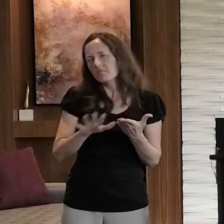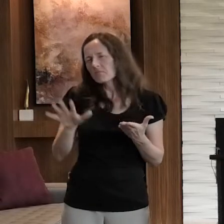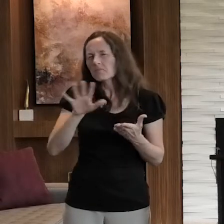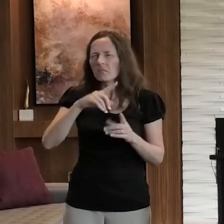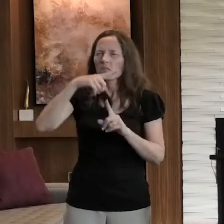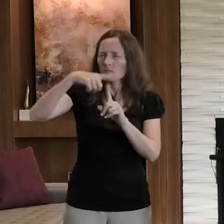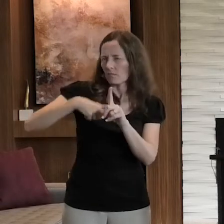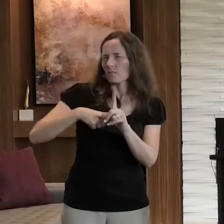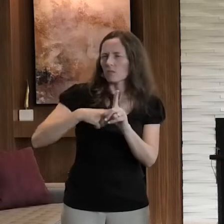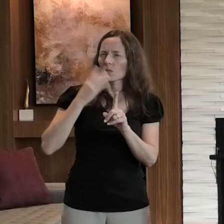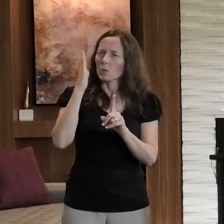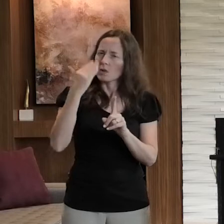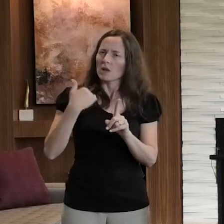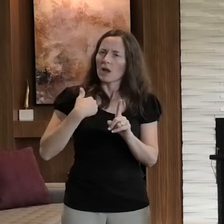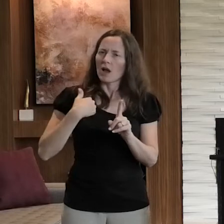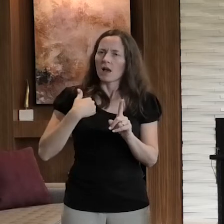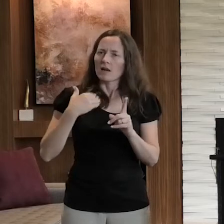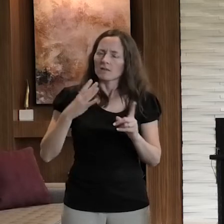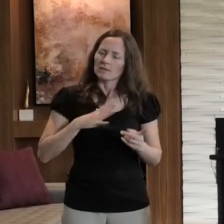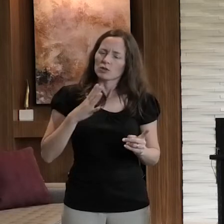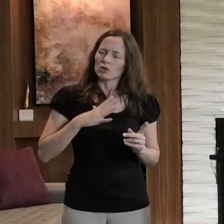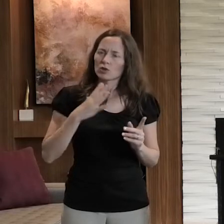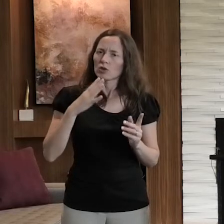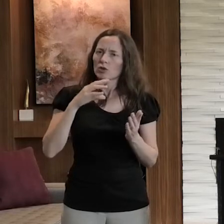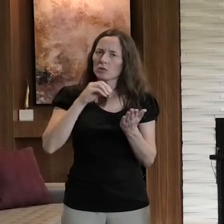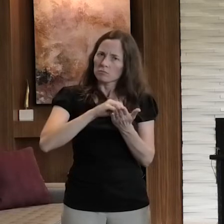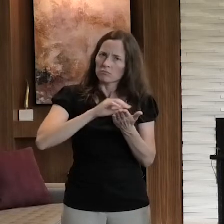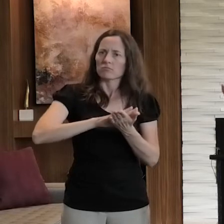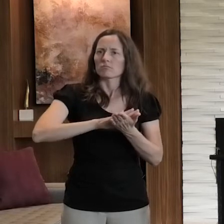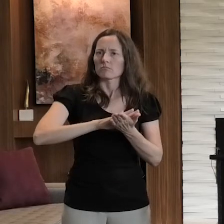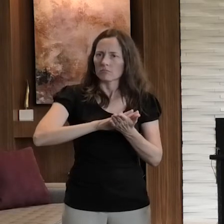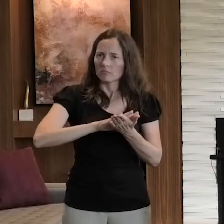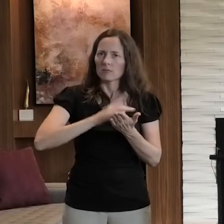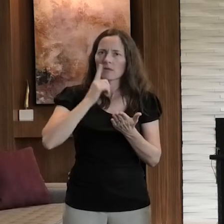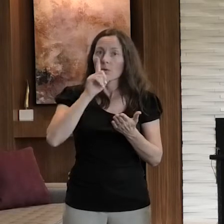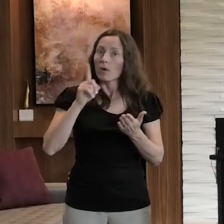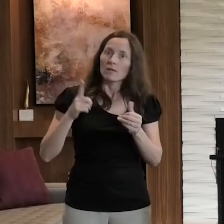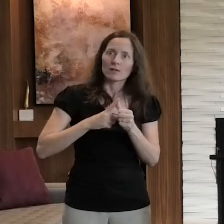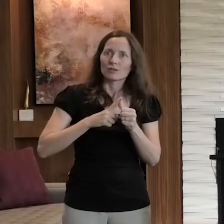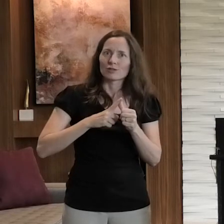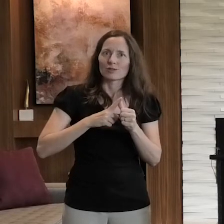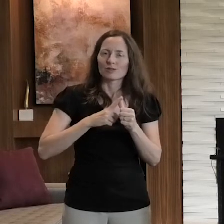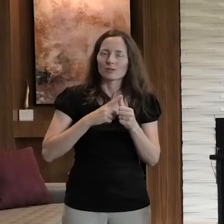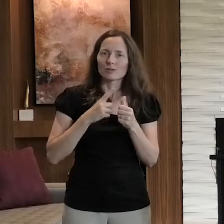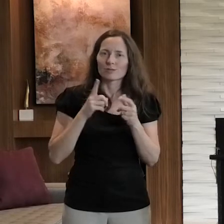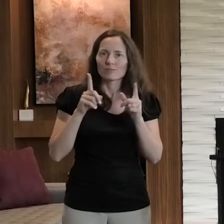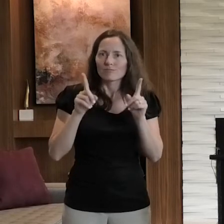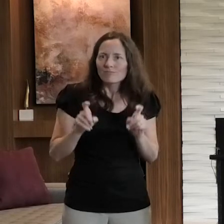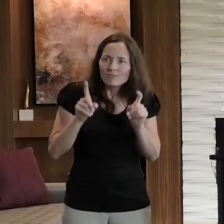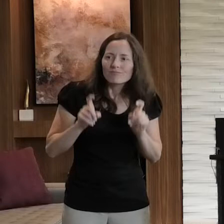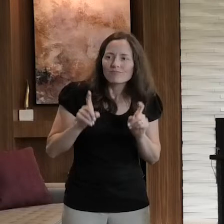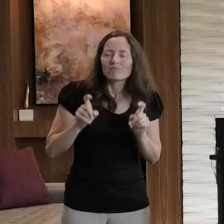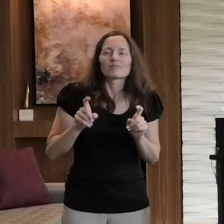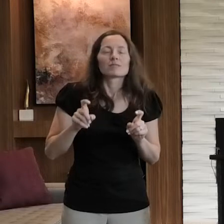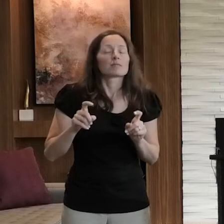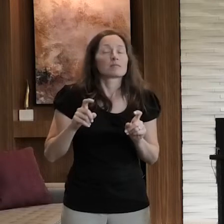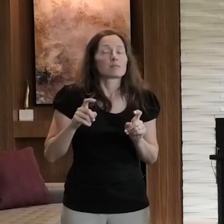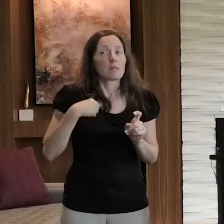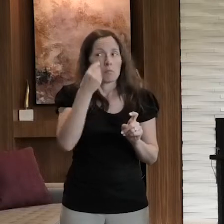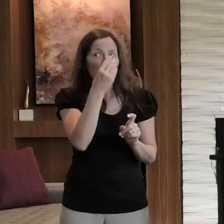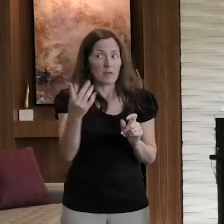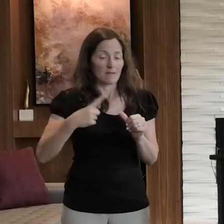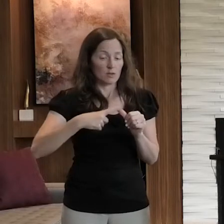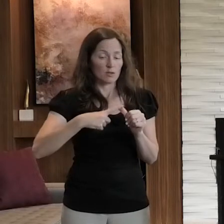final knowledge about those who will be involved in this first run. And I say first run because this is something that we want to support going forward for our employees. And